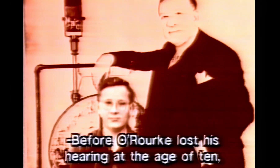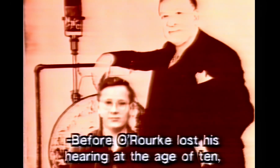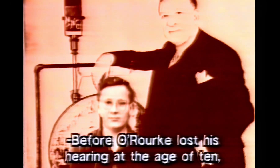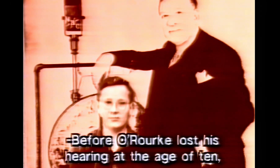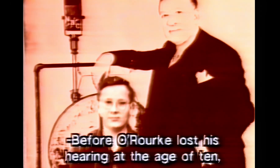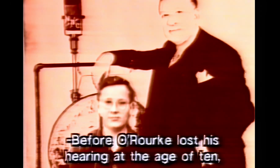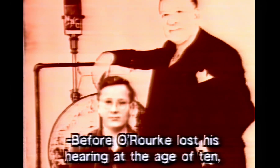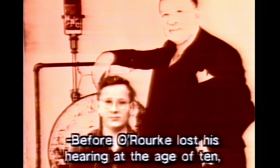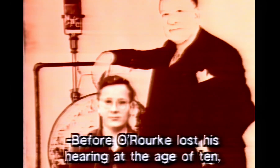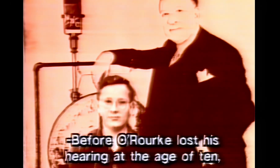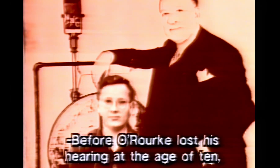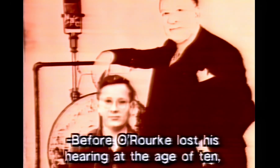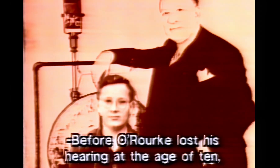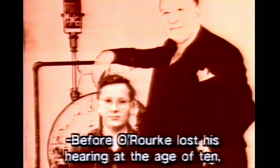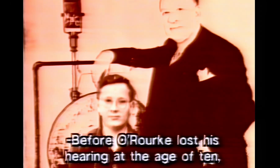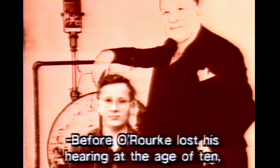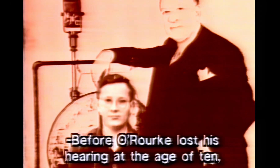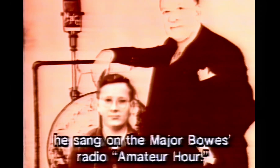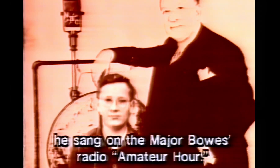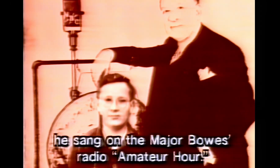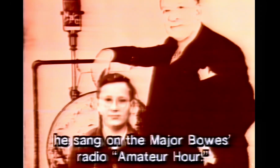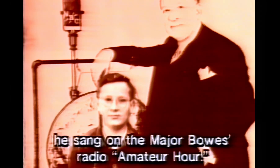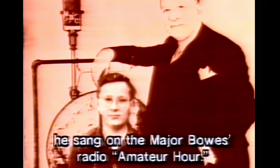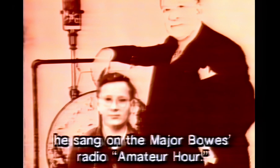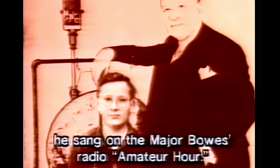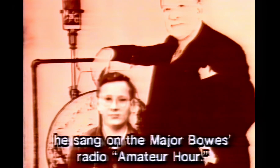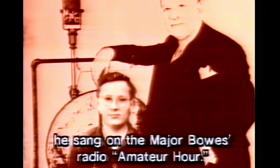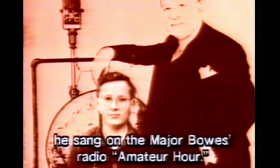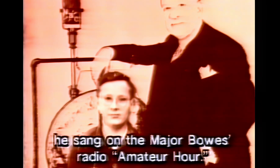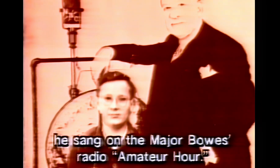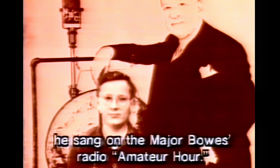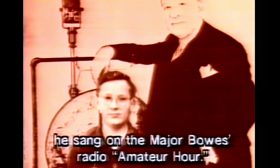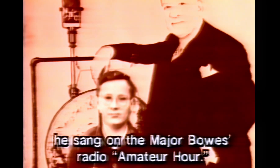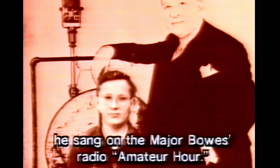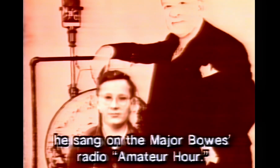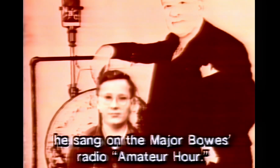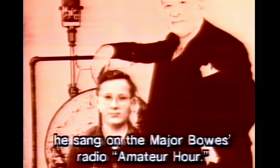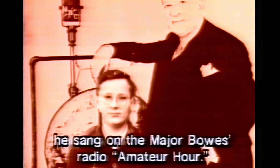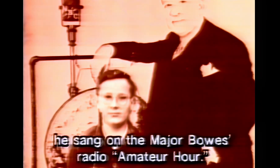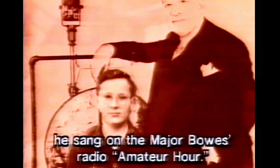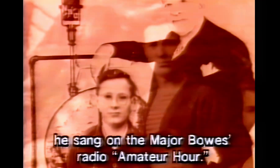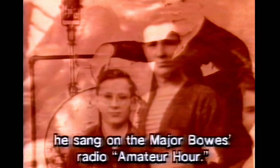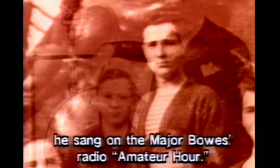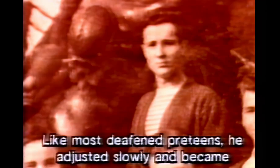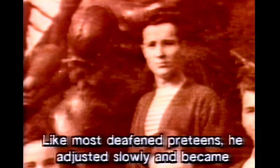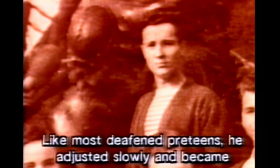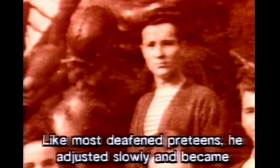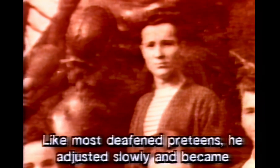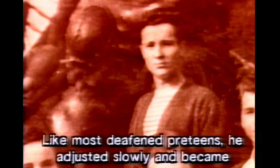Before O'Rourke lost his hearing at the age of 10, he sang on the Major Bowes Radio Amateur Hour. Like most